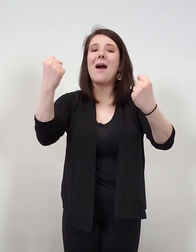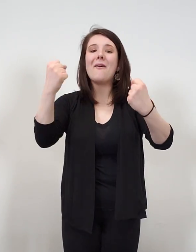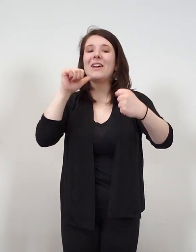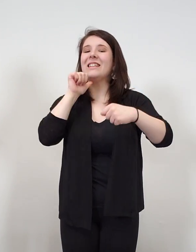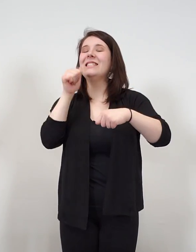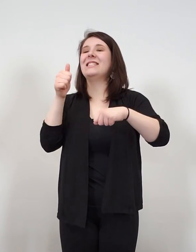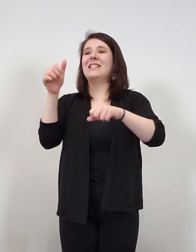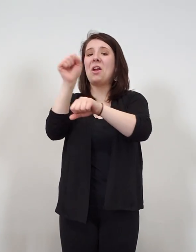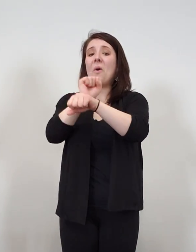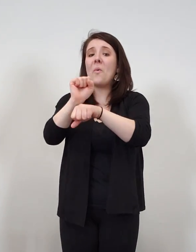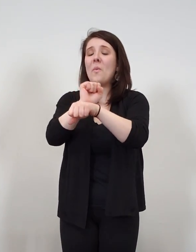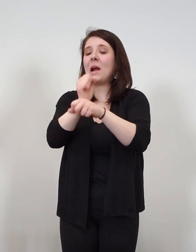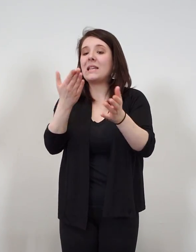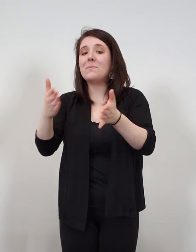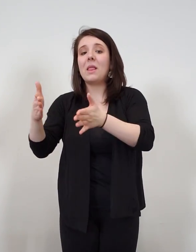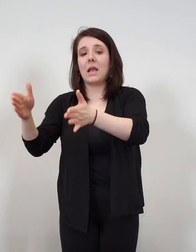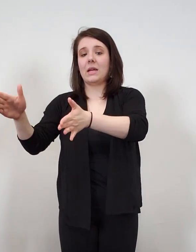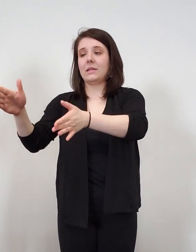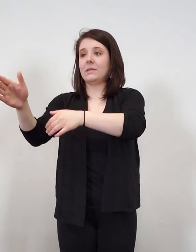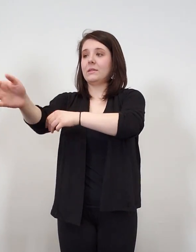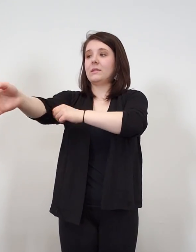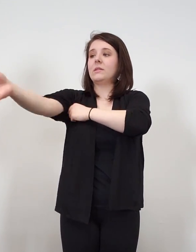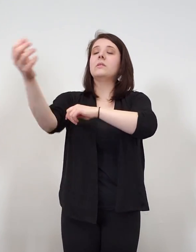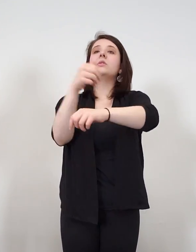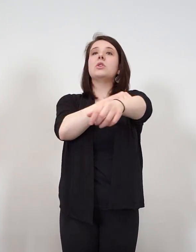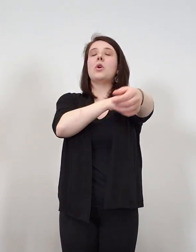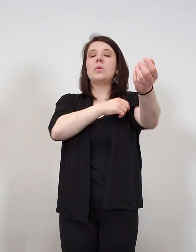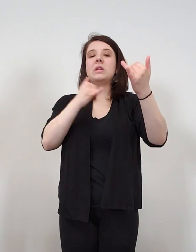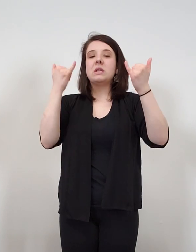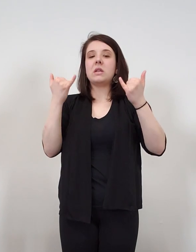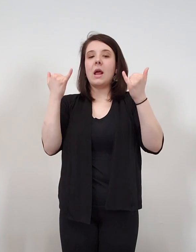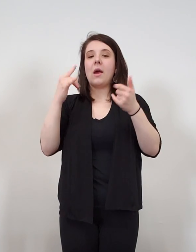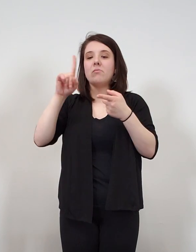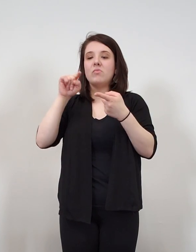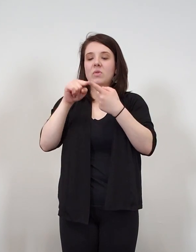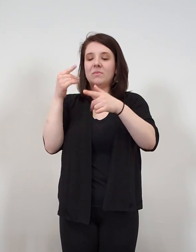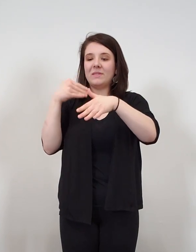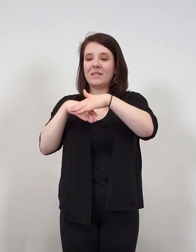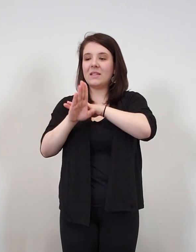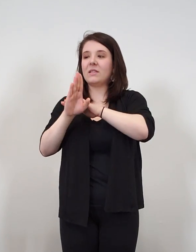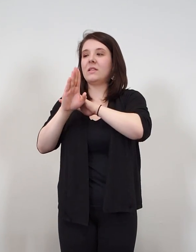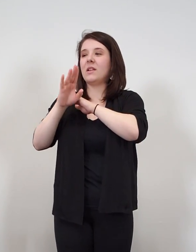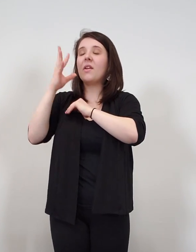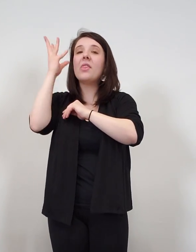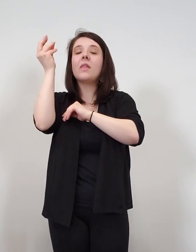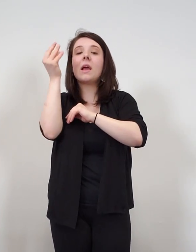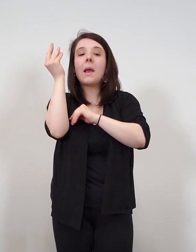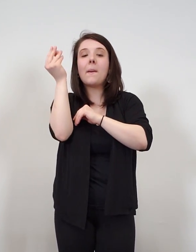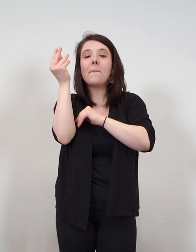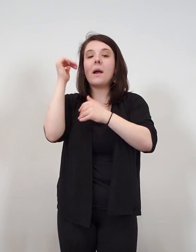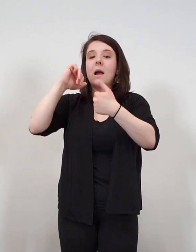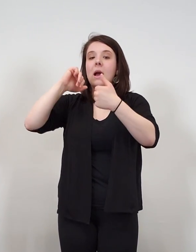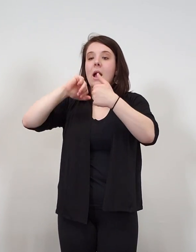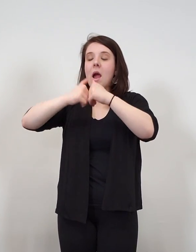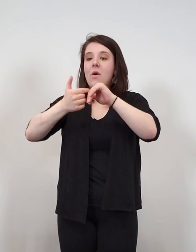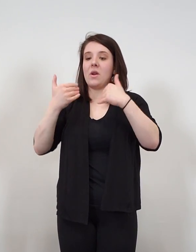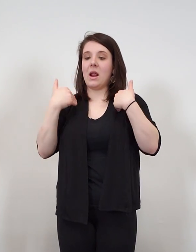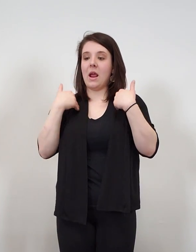and come up with a framework that would work for us, giving the federal government some powers, but not taking powers away from the